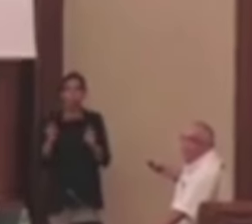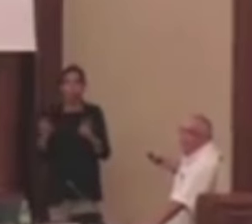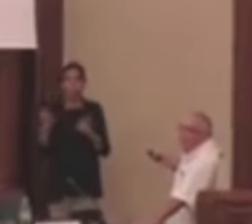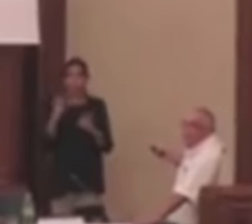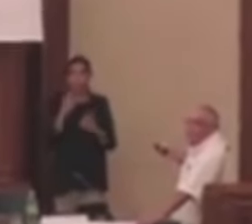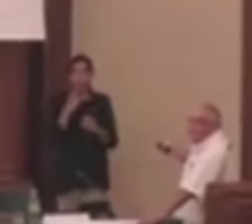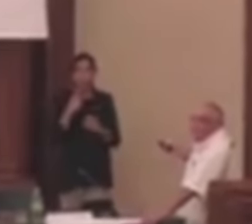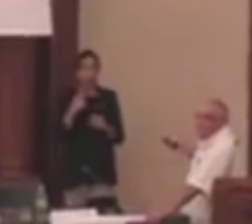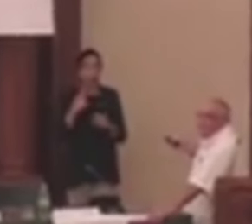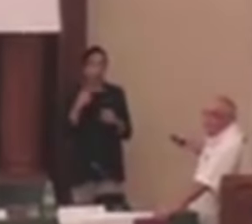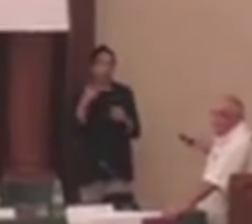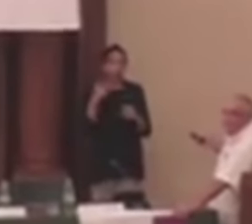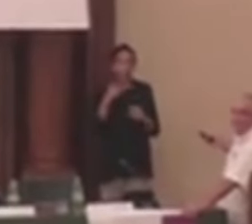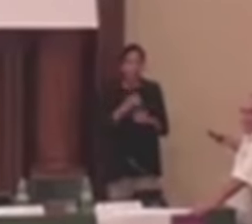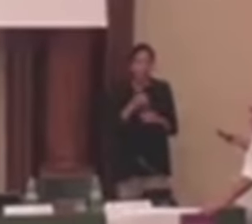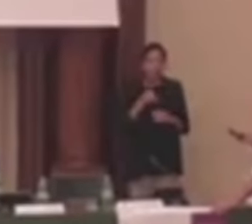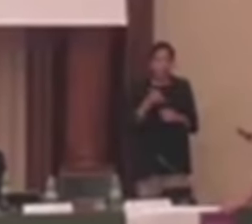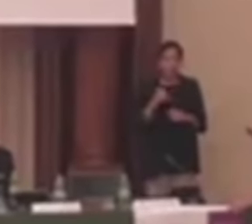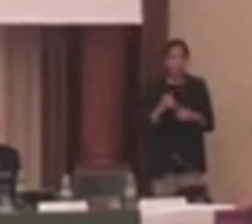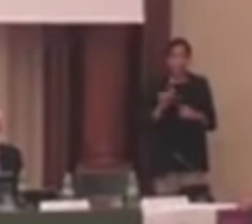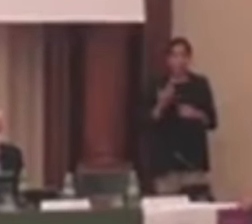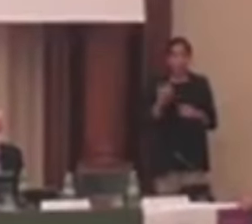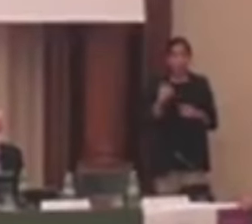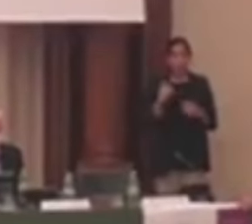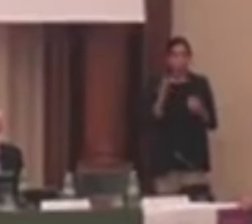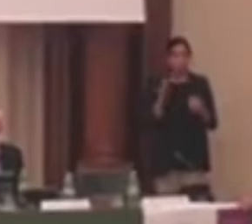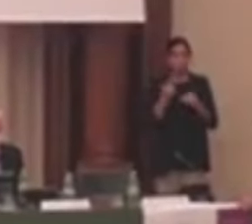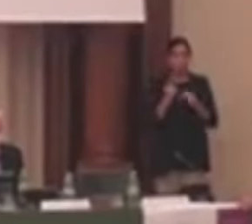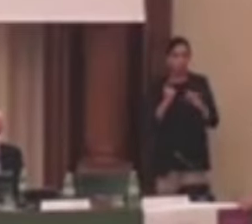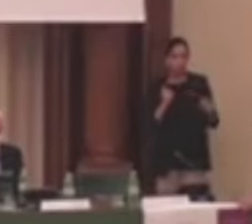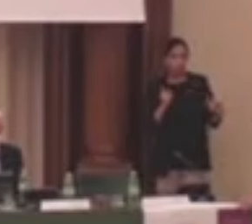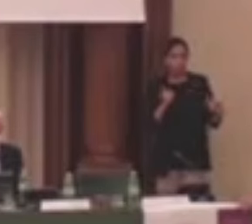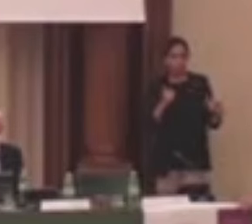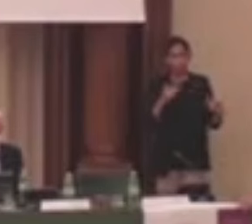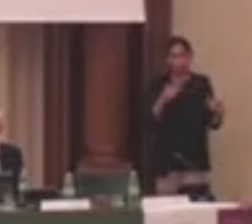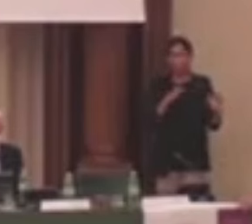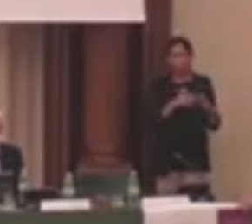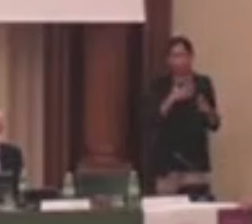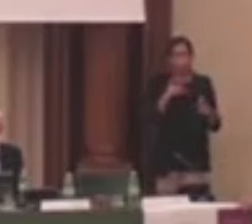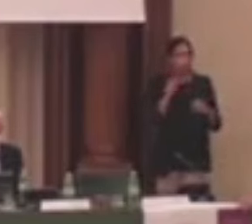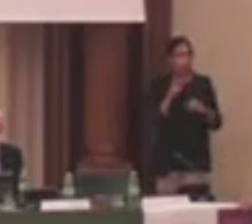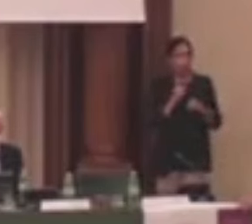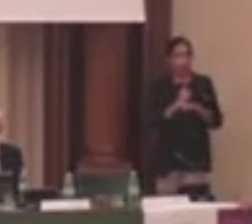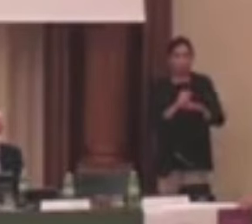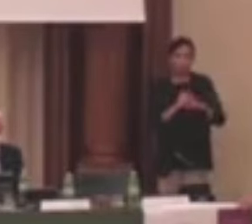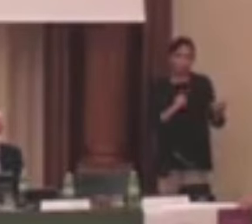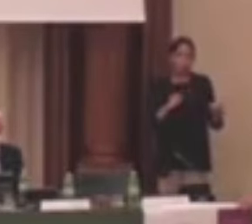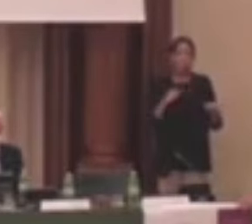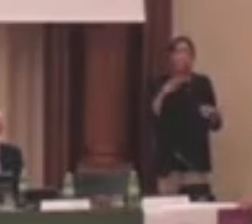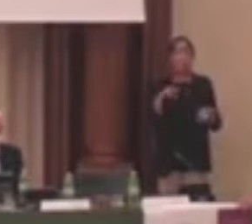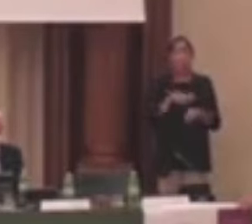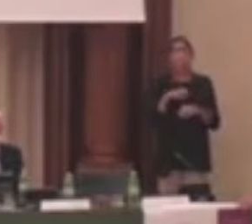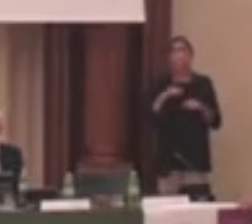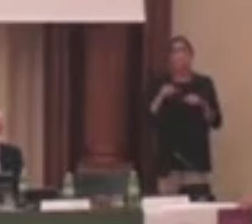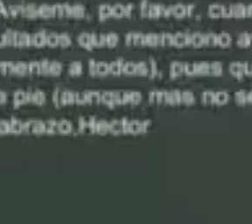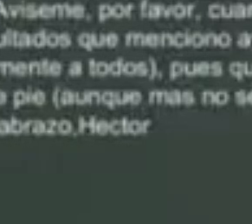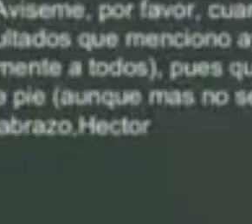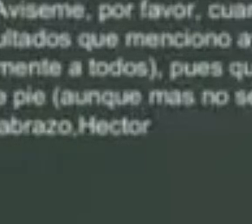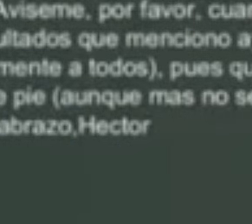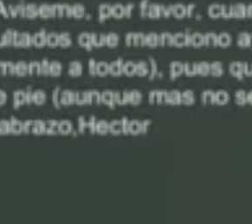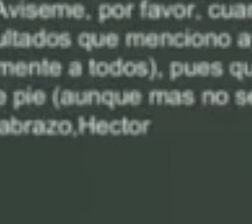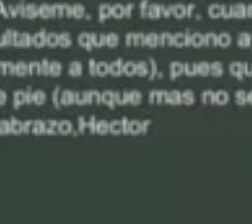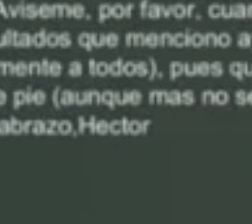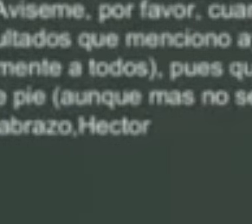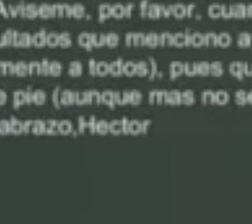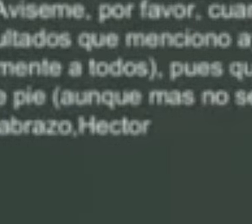The Paraguay Ministry of Health wanted to arrest me, while Carvalho says I deserve